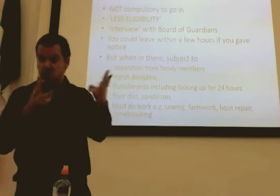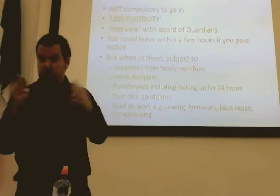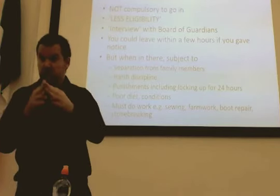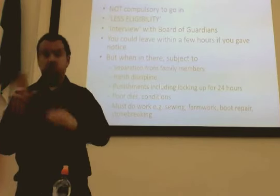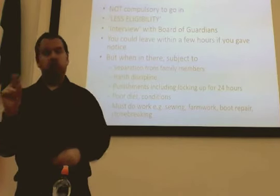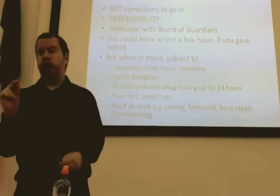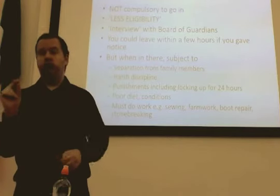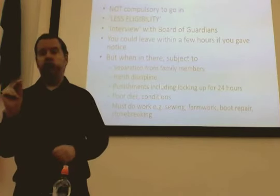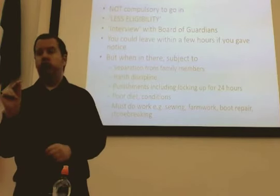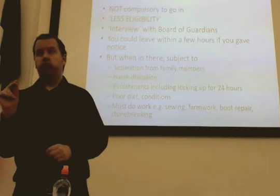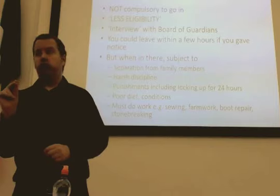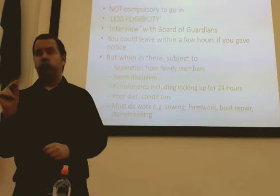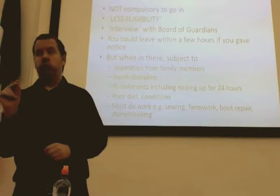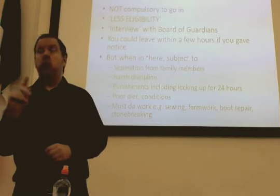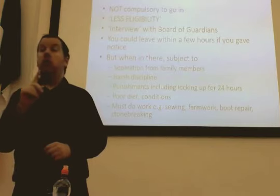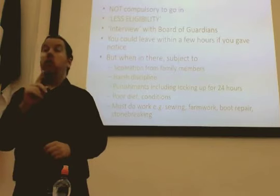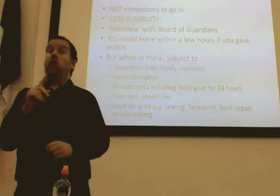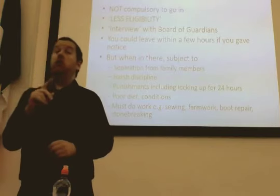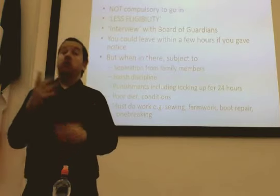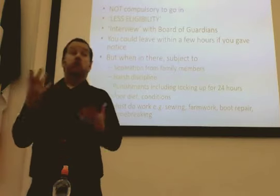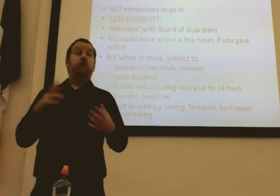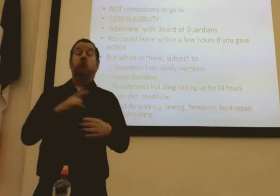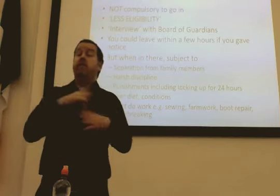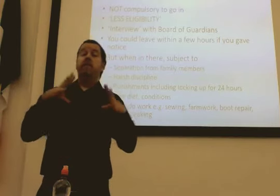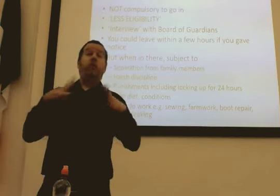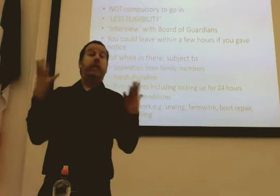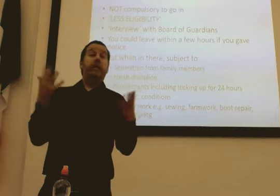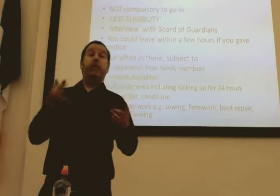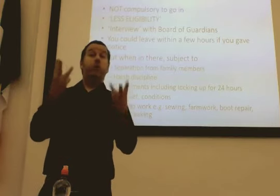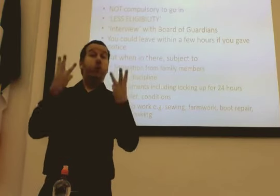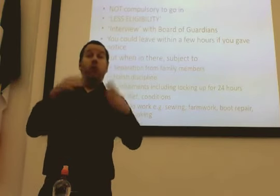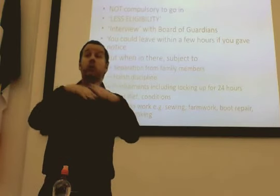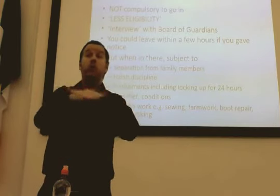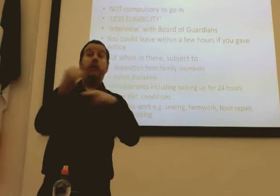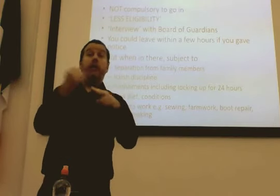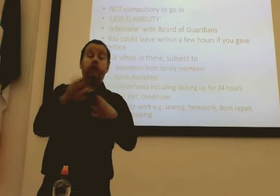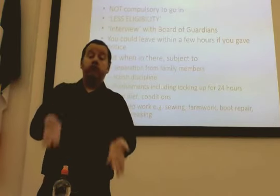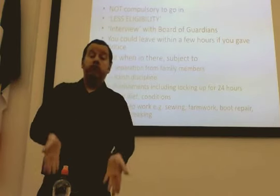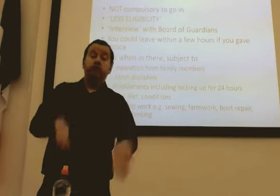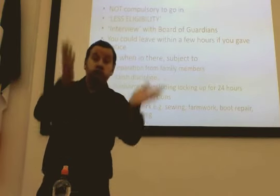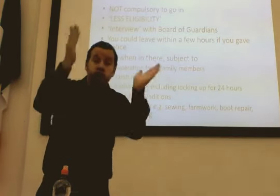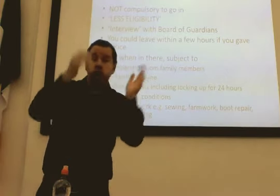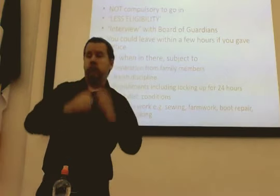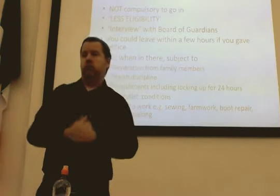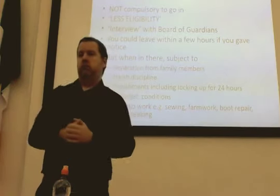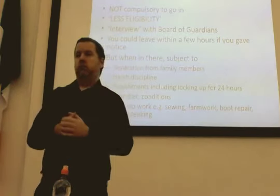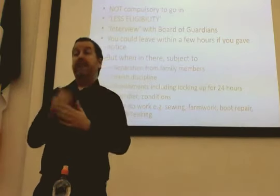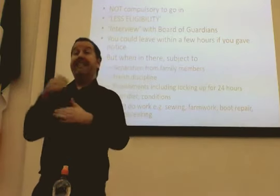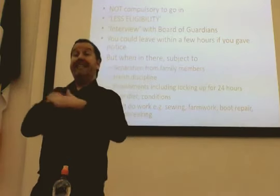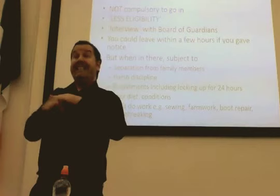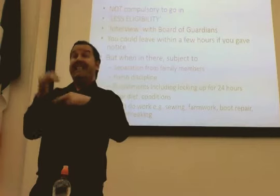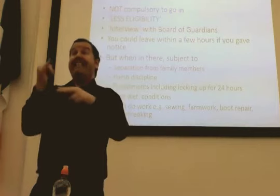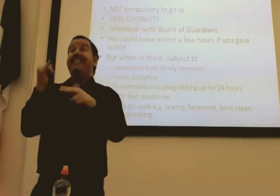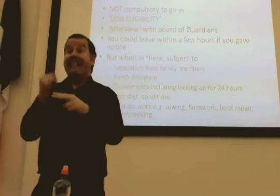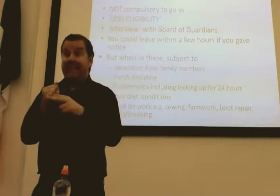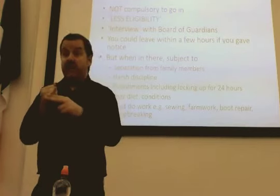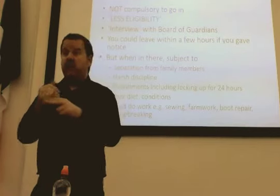No one was forced into the workhouse at any stage. It was up to a person's own decision if they wanted to